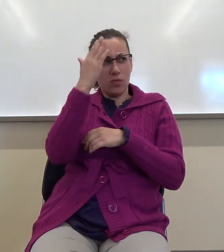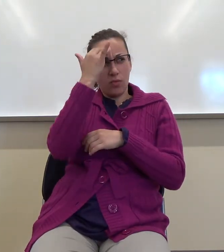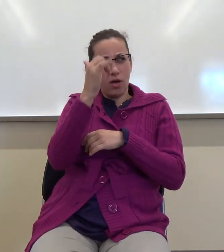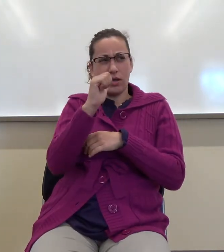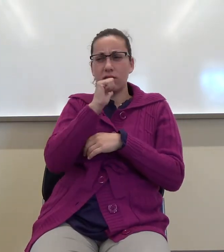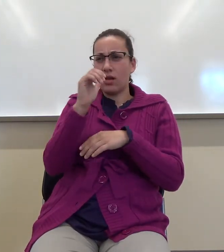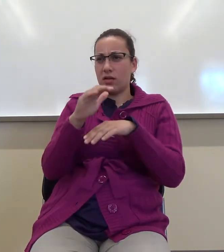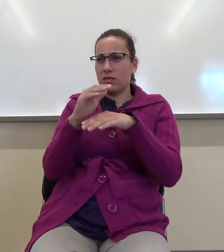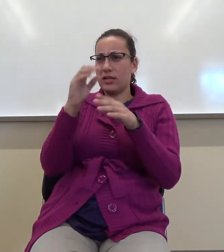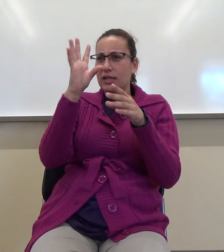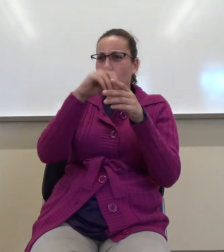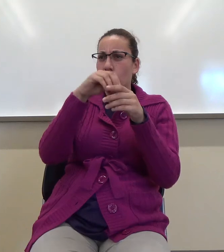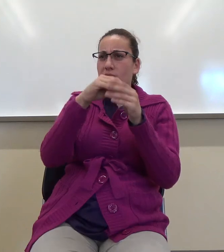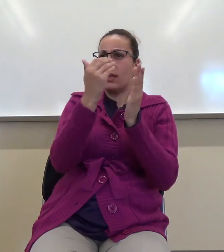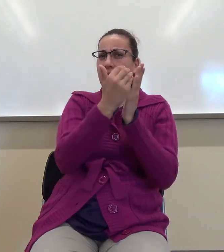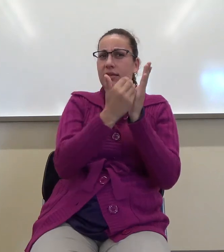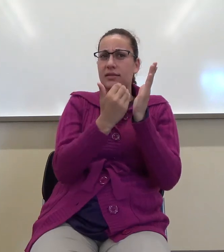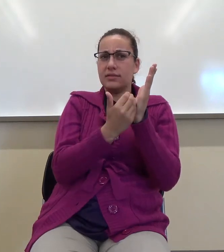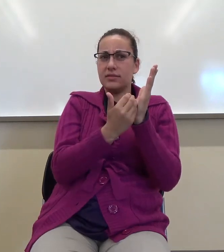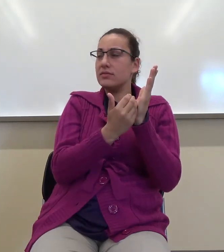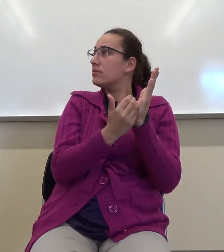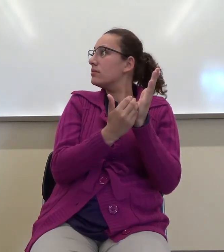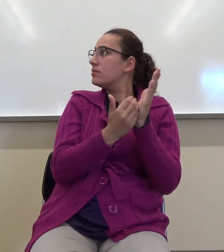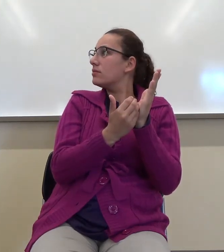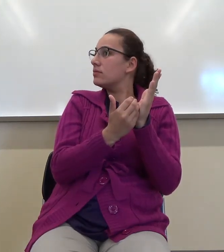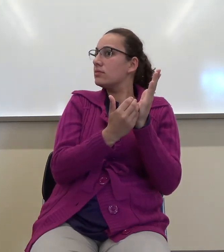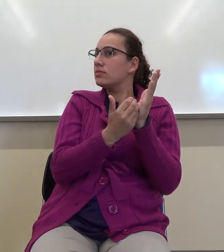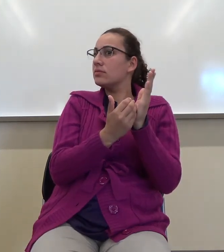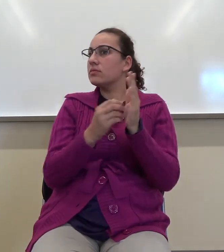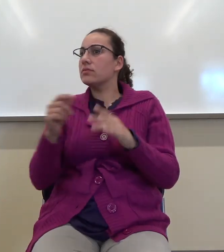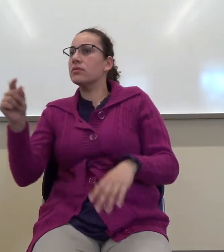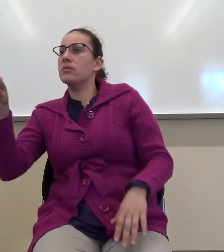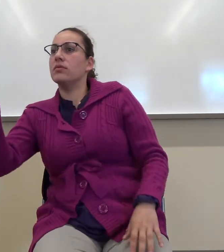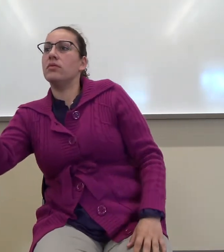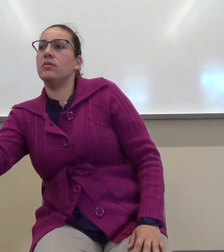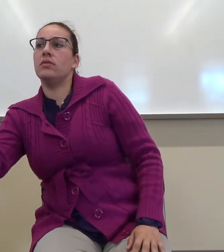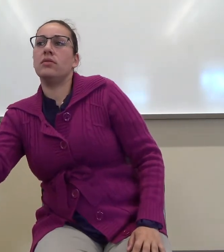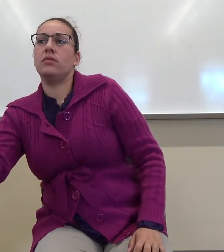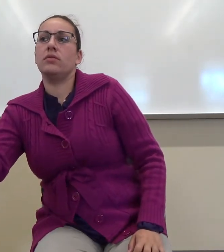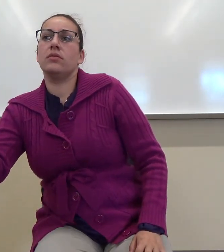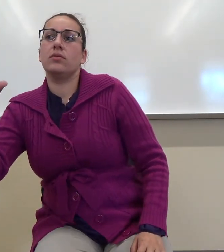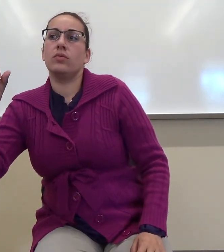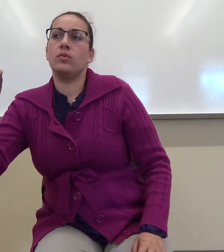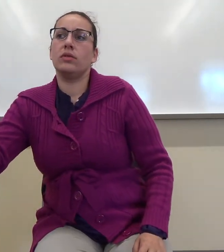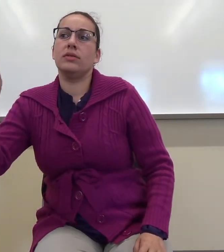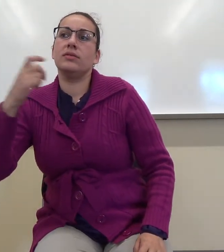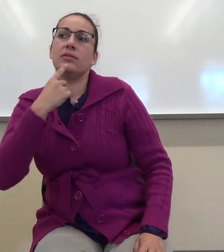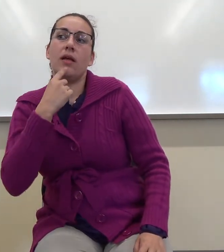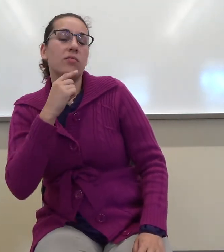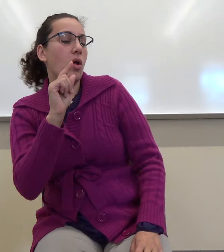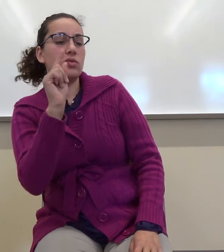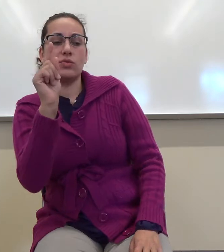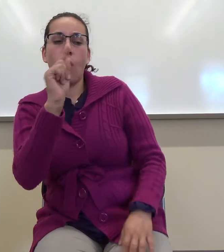Because that's only one part. It's only one part